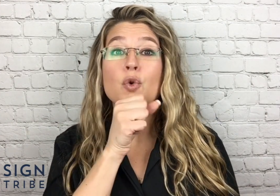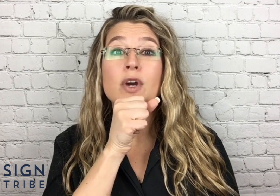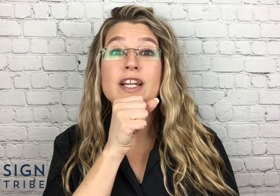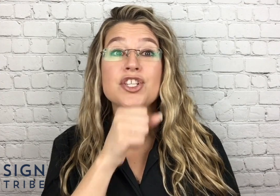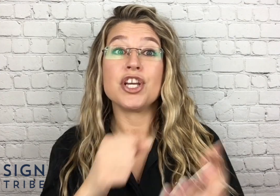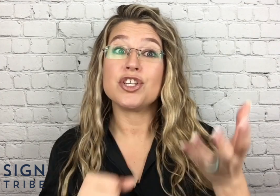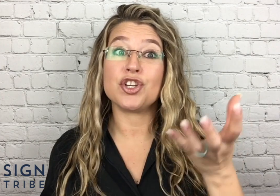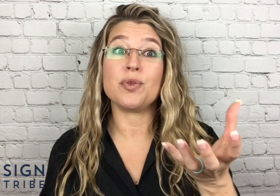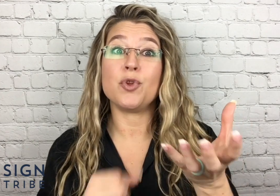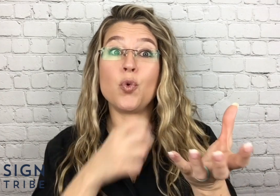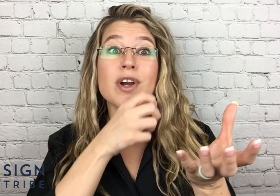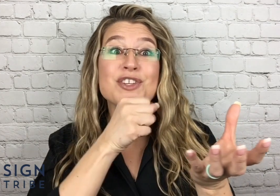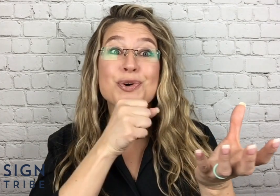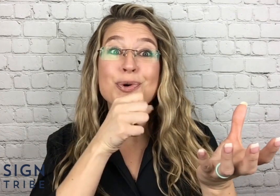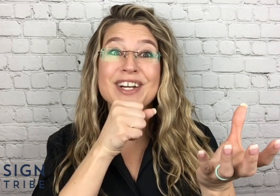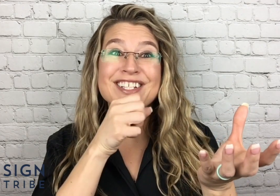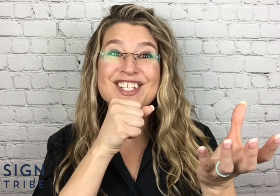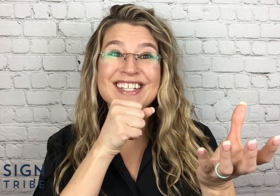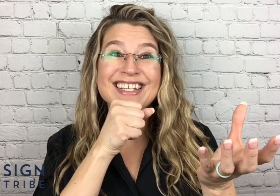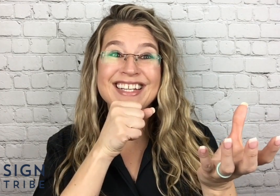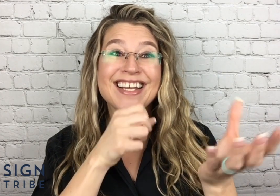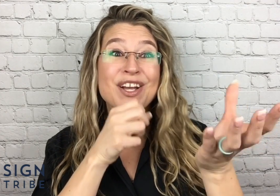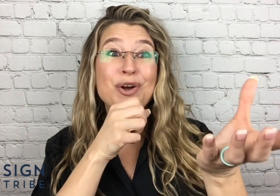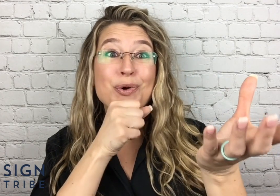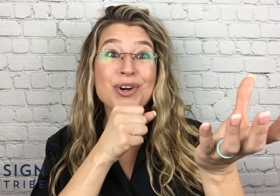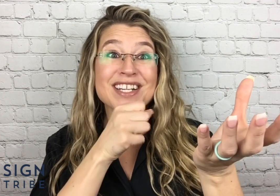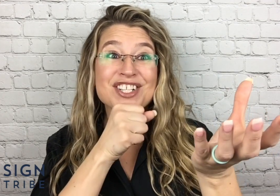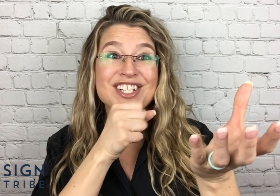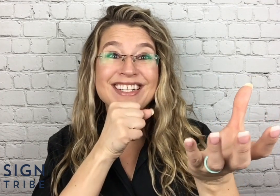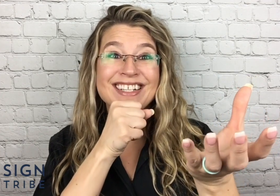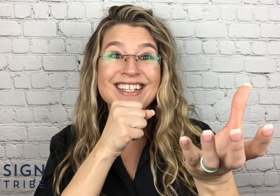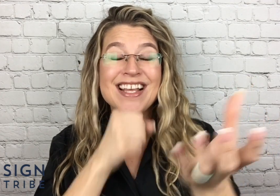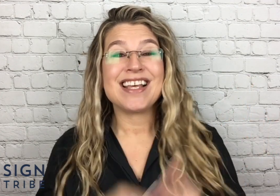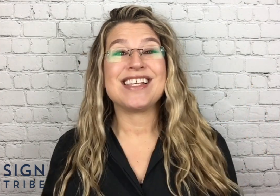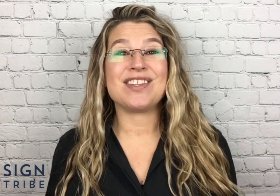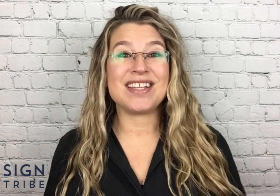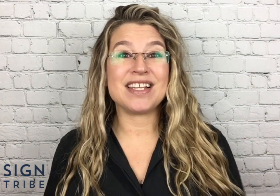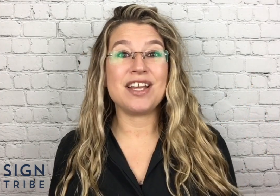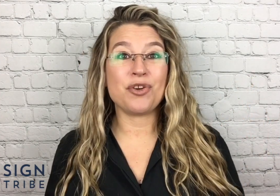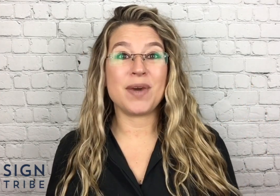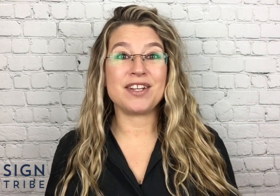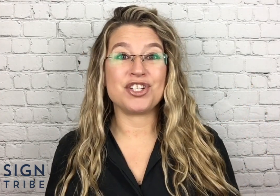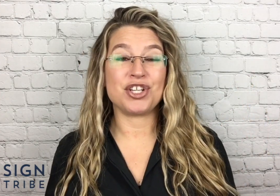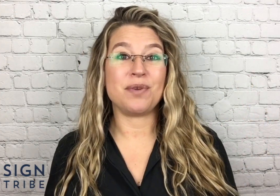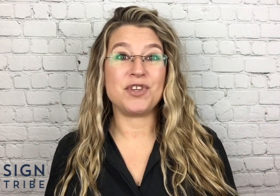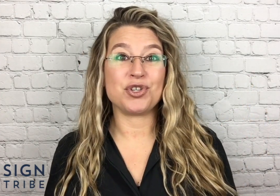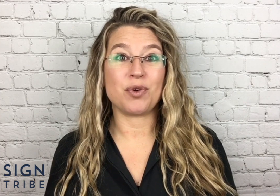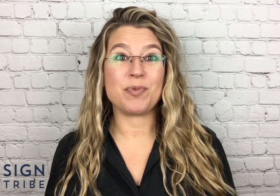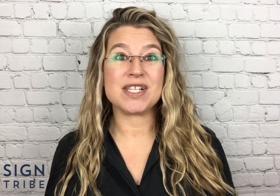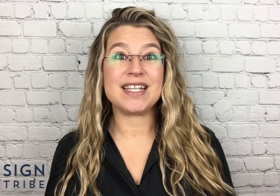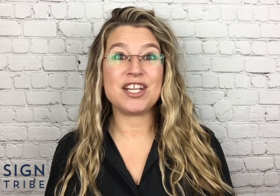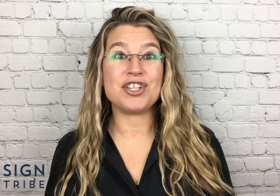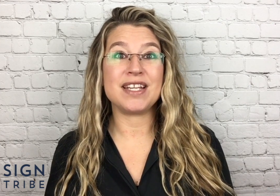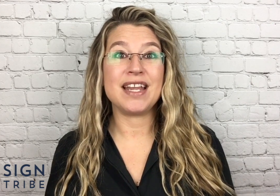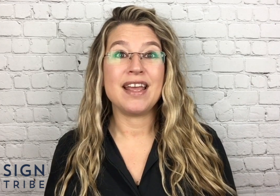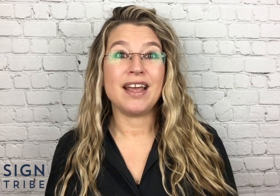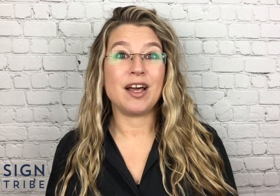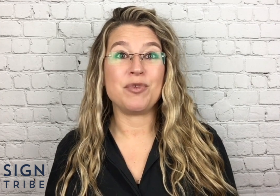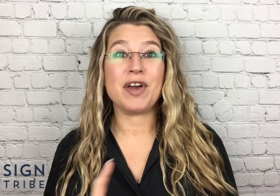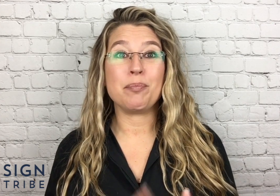orange, show them the orange, orange, orange. So that's another way to show a visual representation. You've got books,